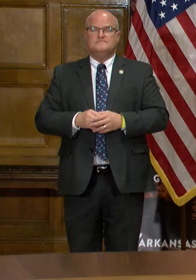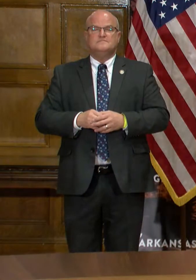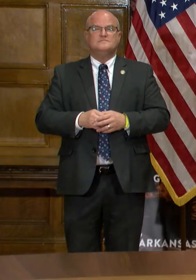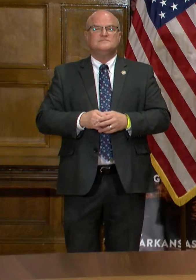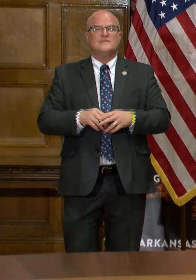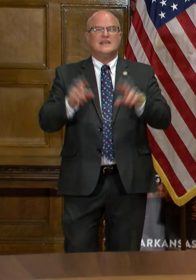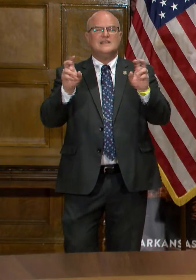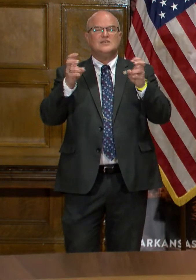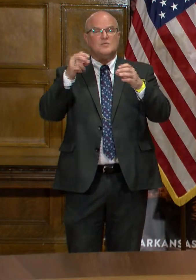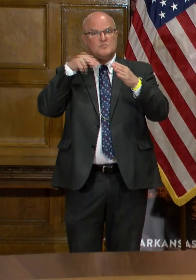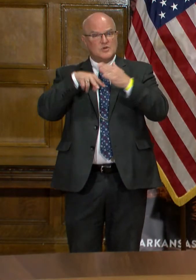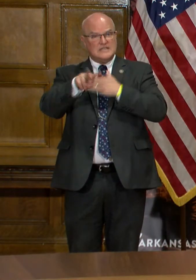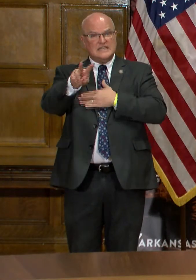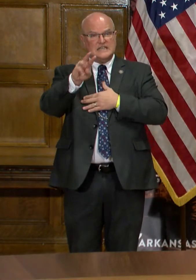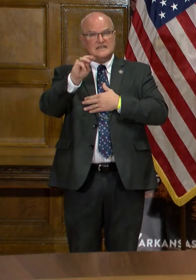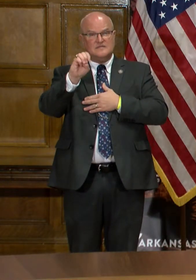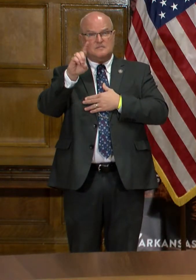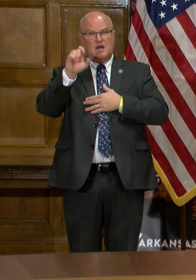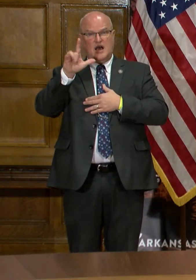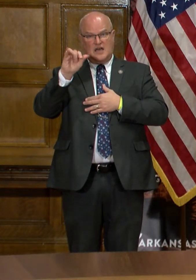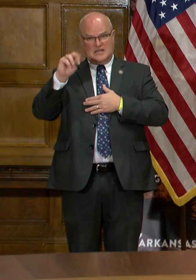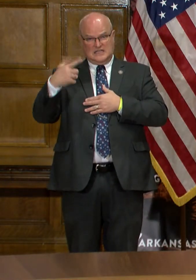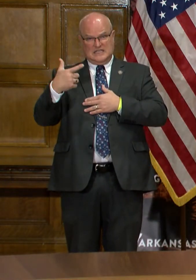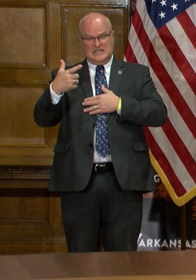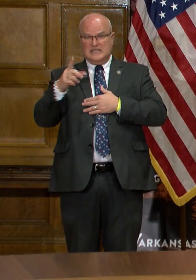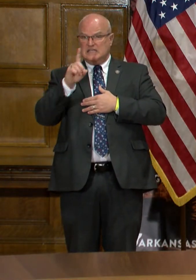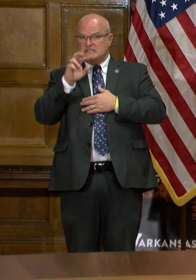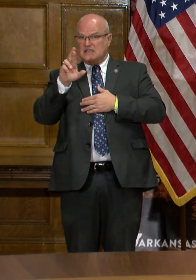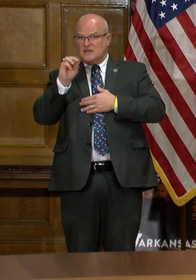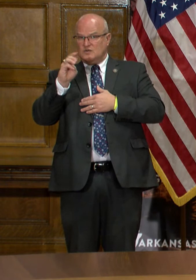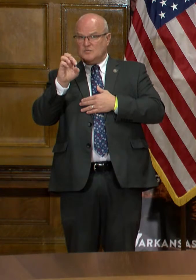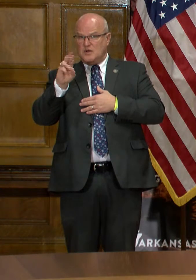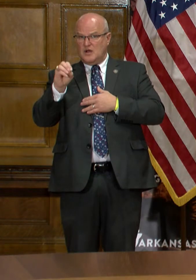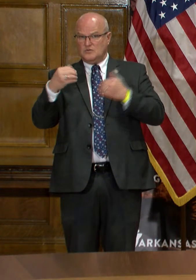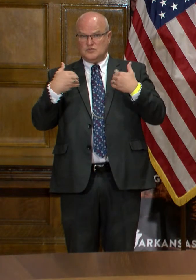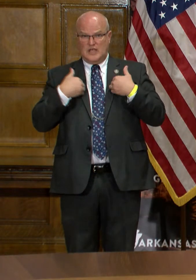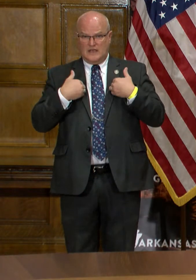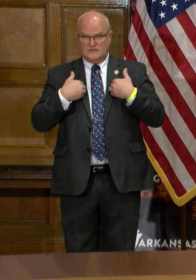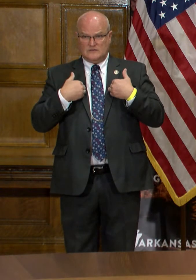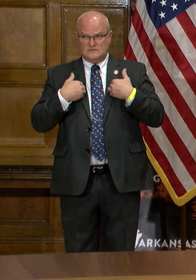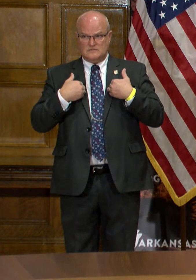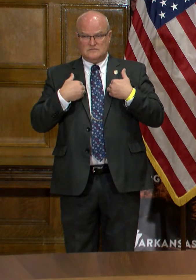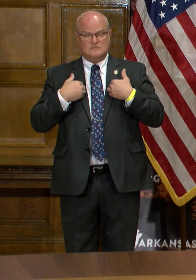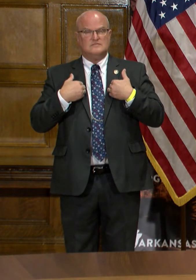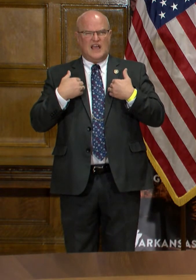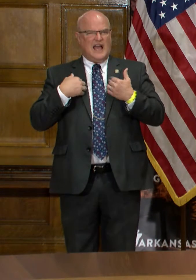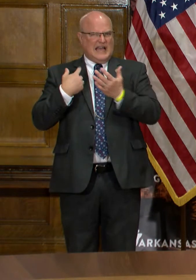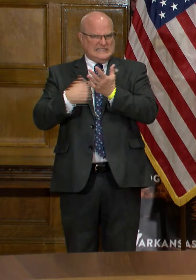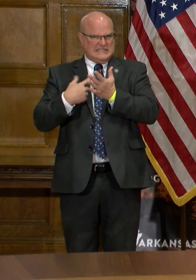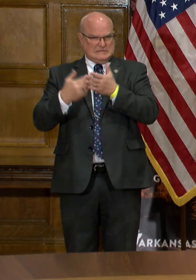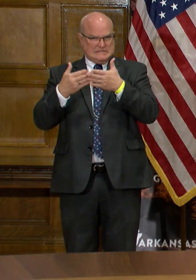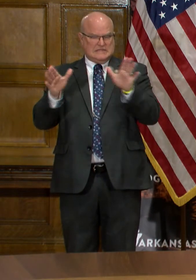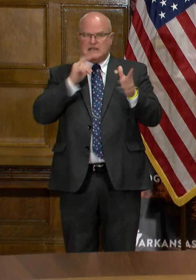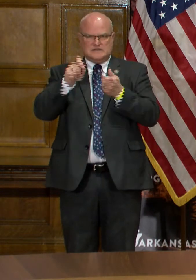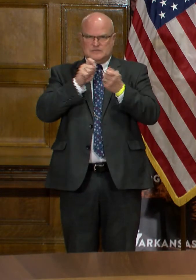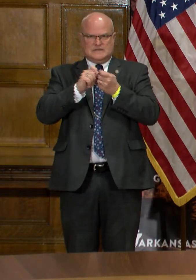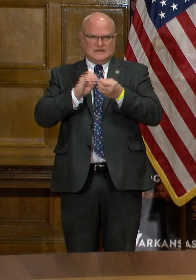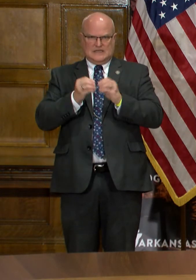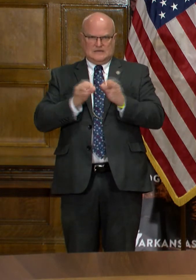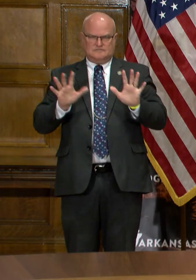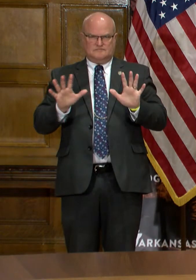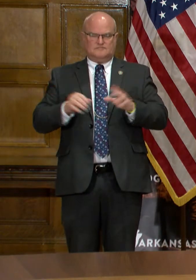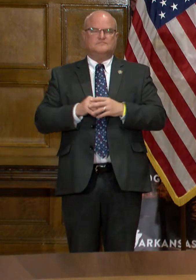In terms of the predictive modeling, Dr. Romero, do you have that, or? I can talk about it in general, but I don't have the